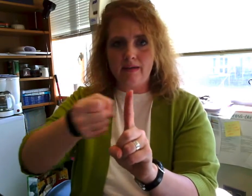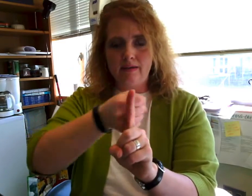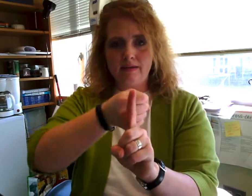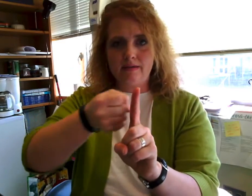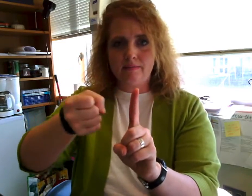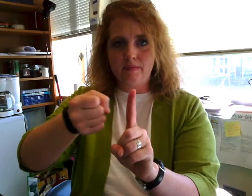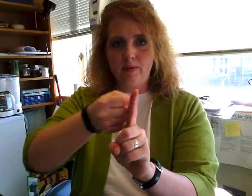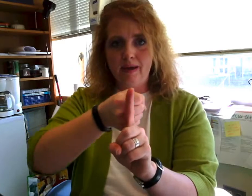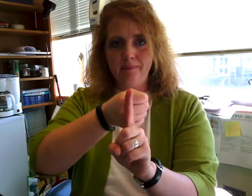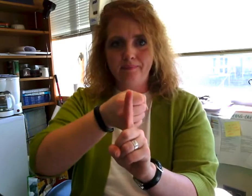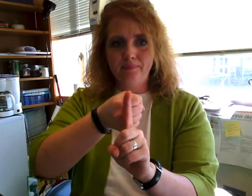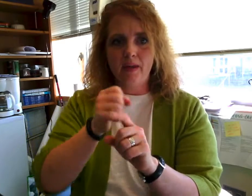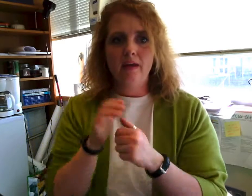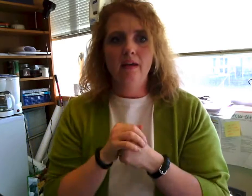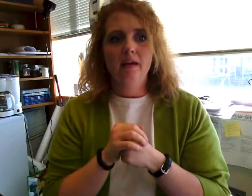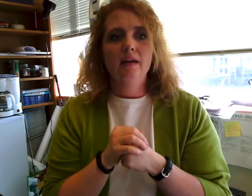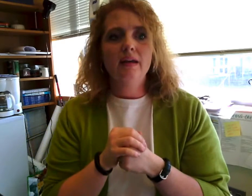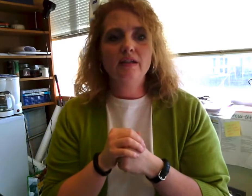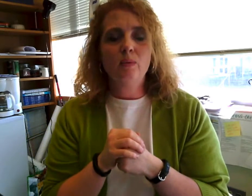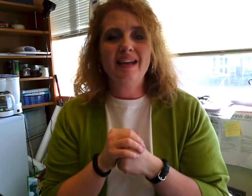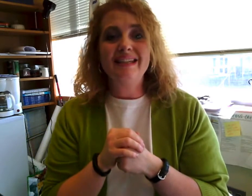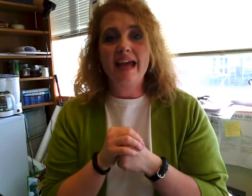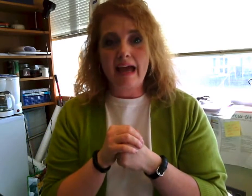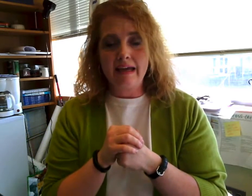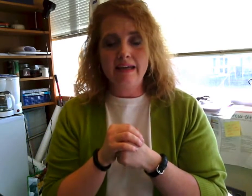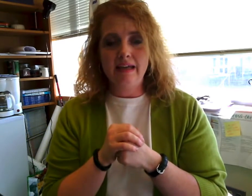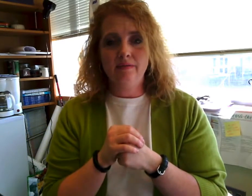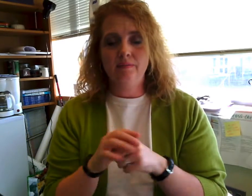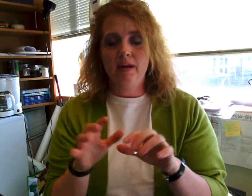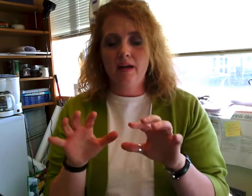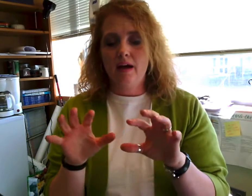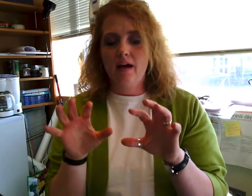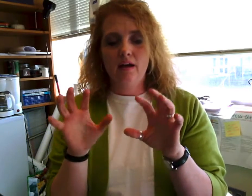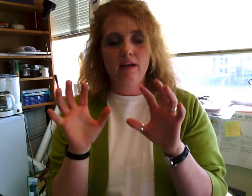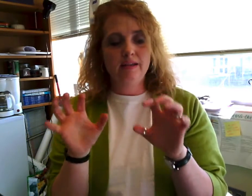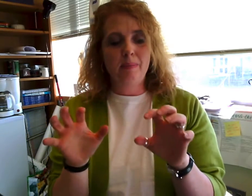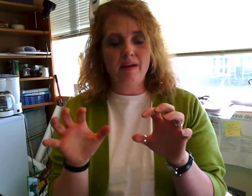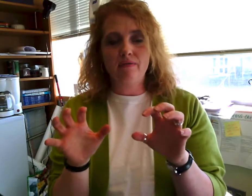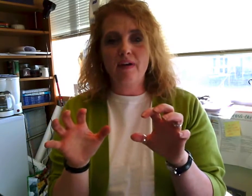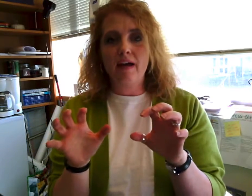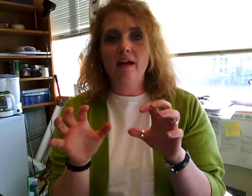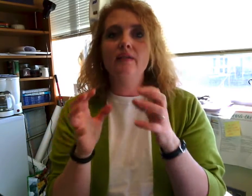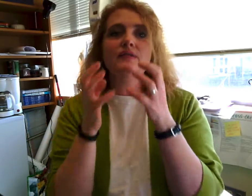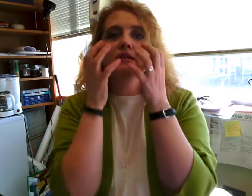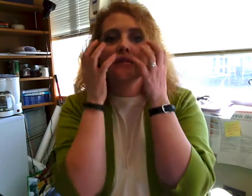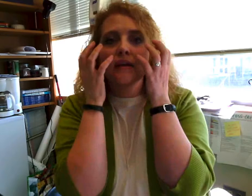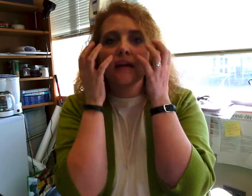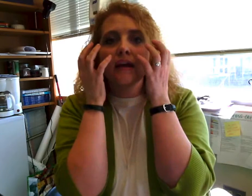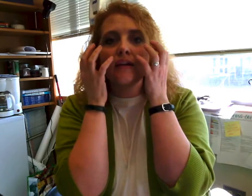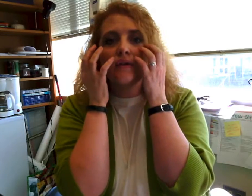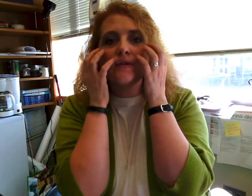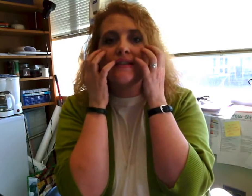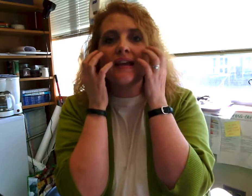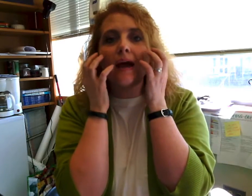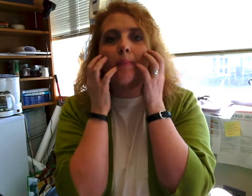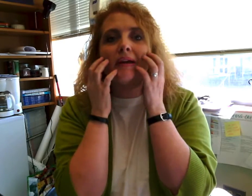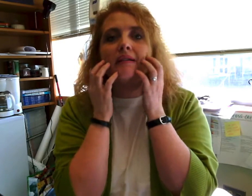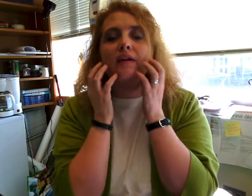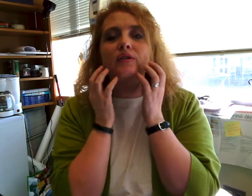like this. Okay? Next one is acne, is bent 5s, and you're just tapping down